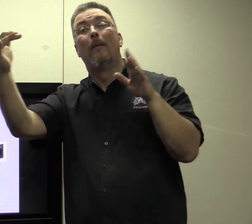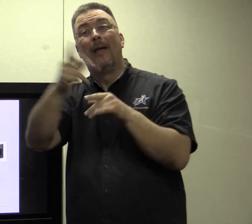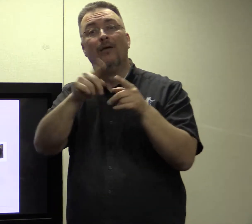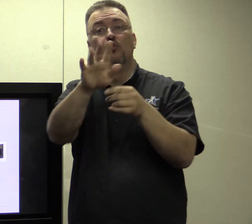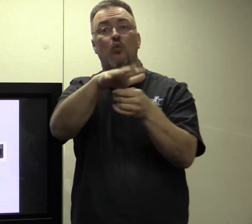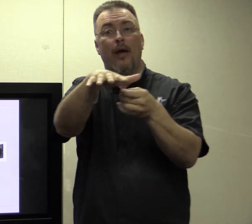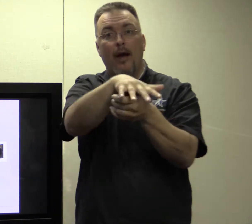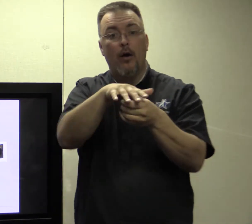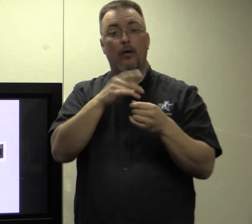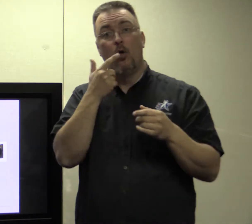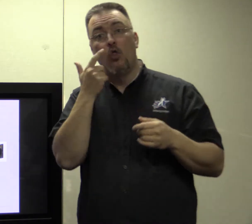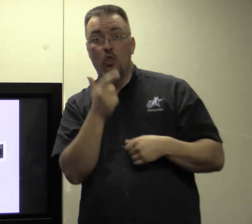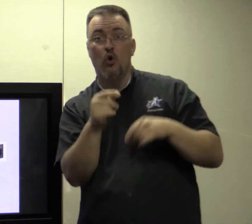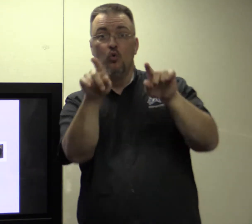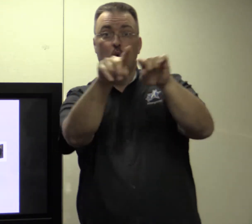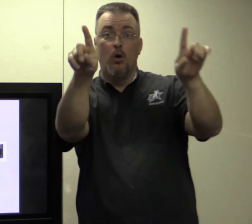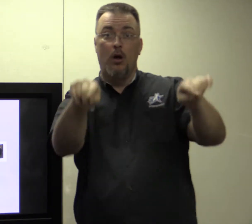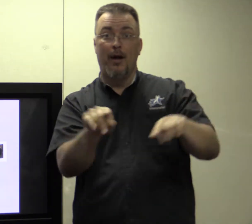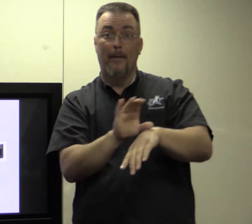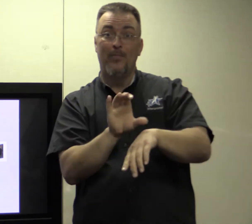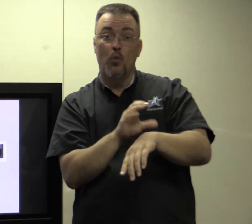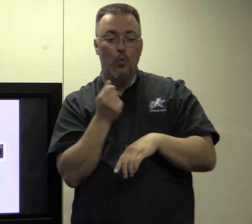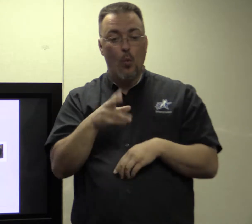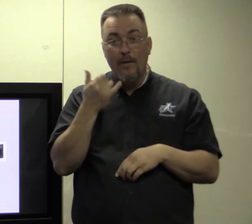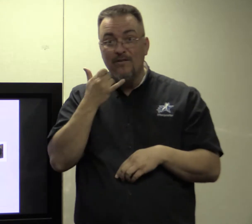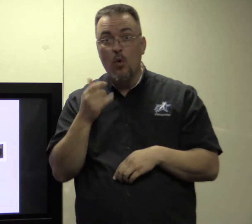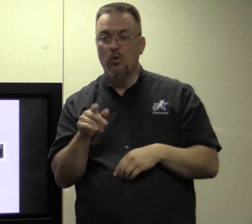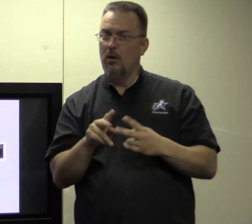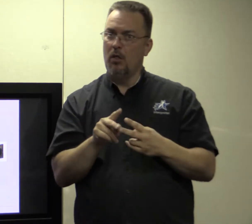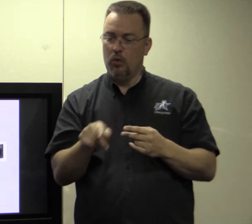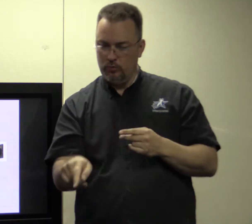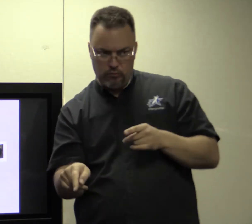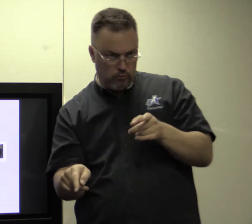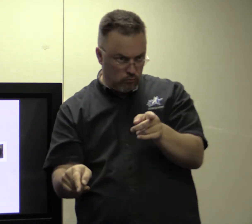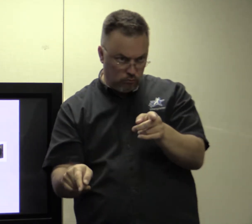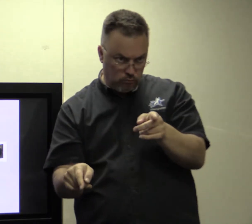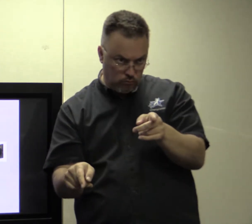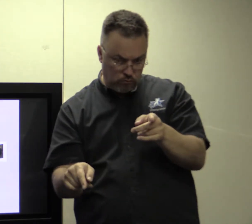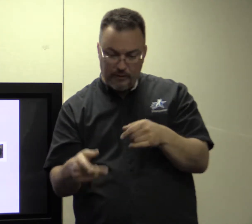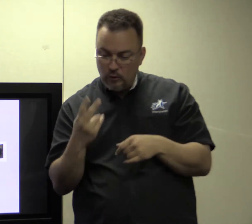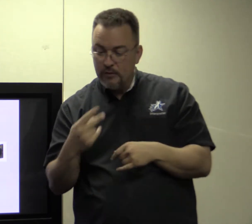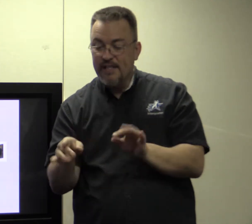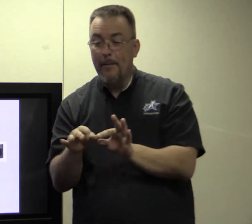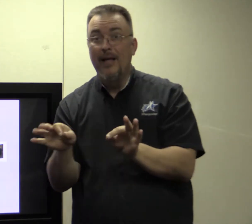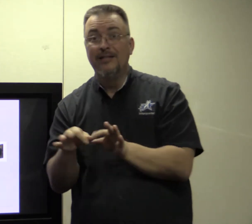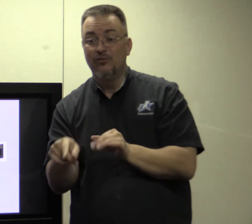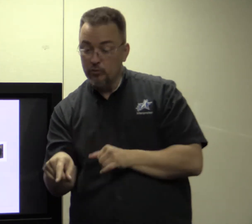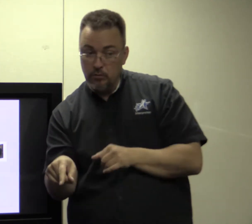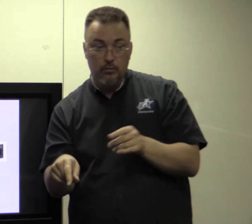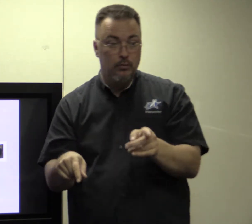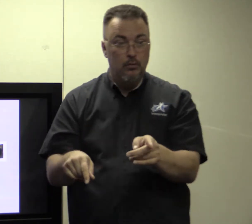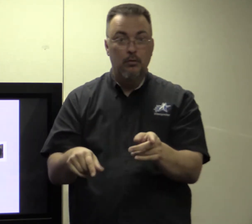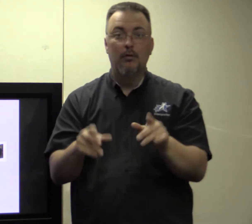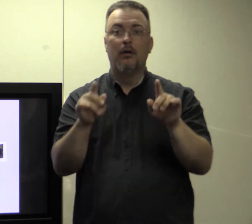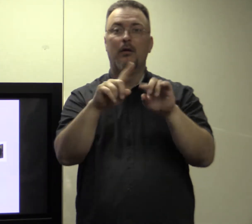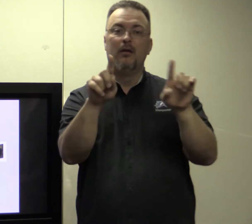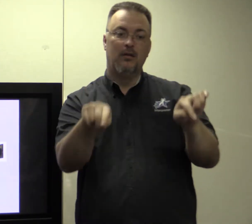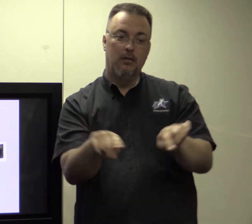computers or your phones, and look at the messages that are occurring at